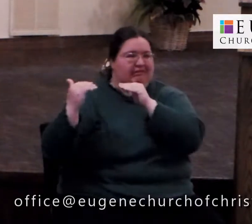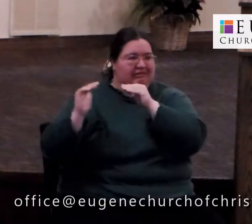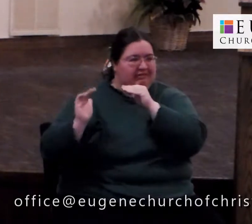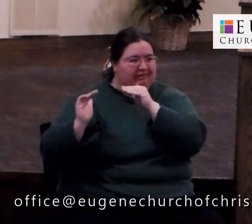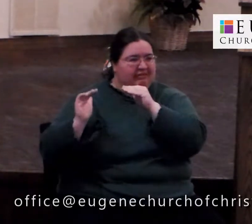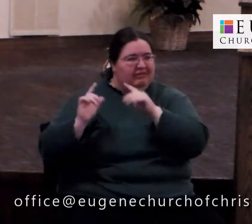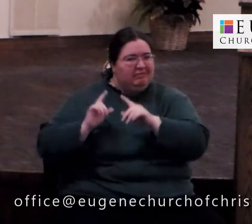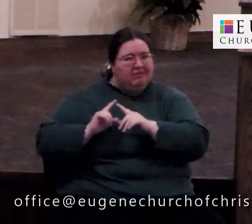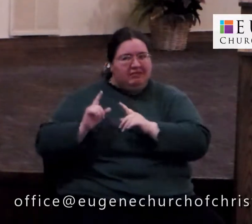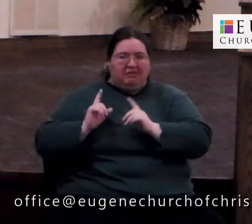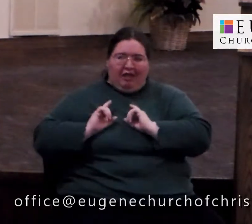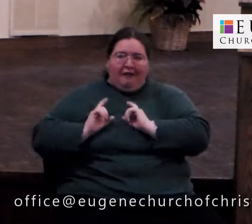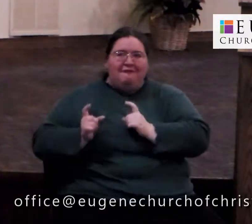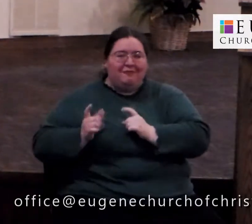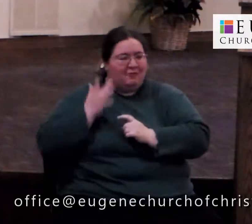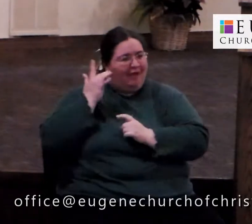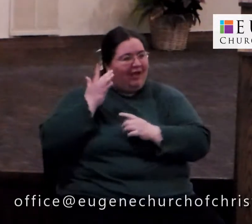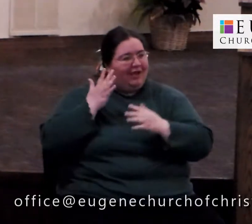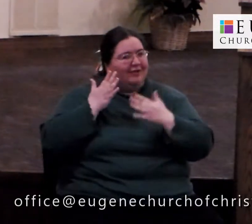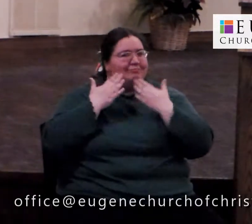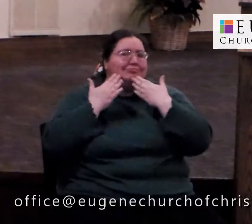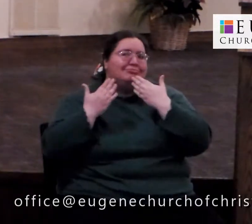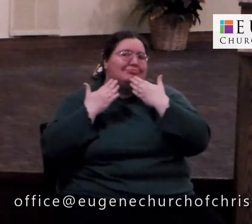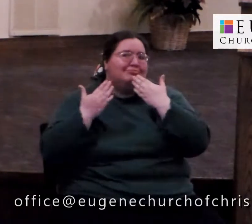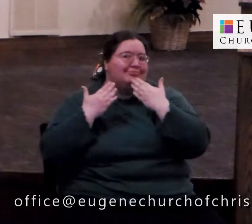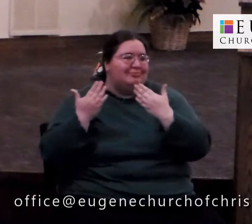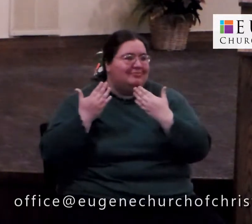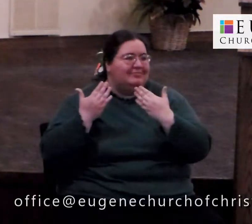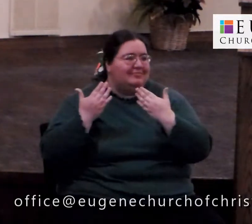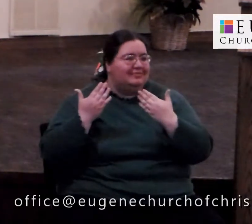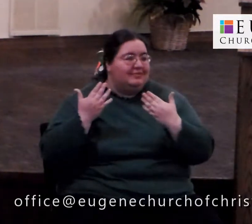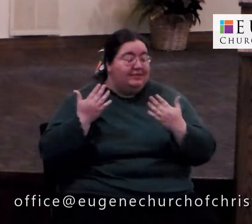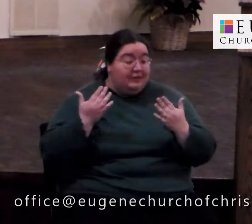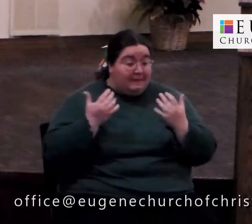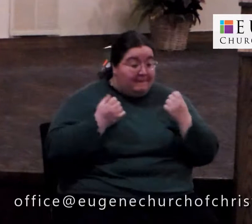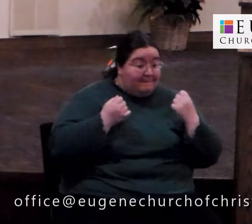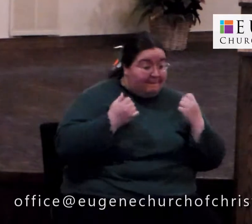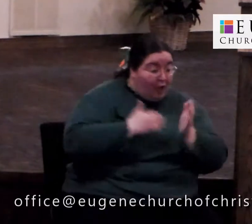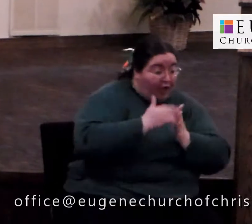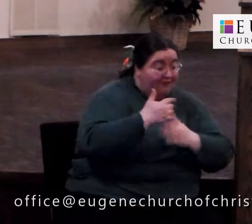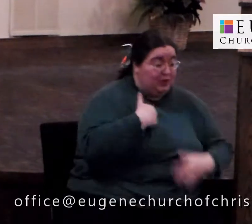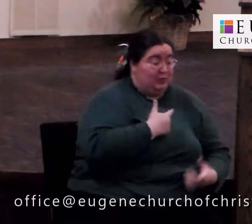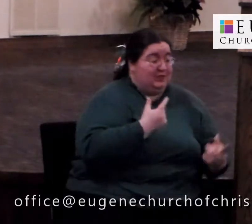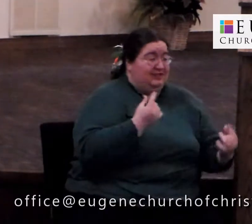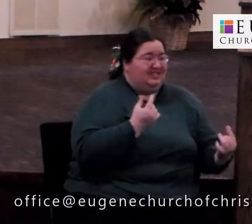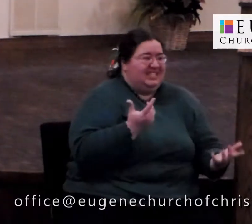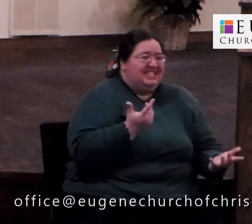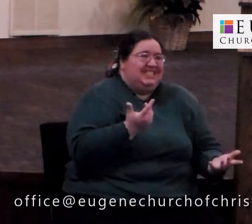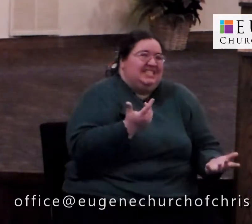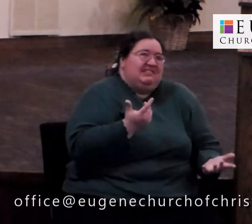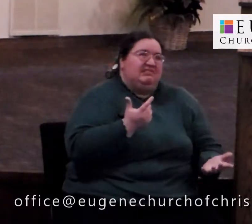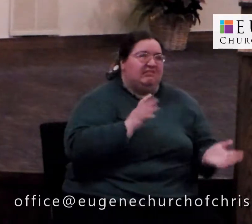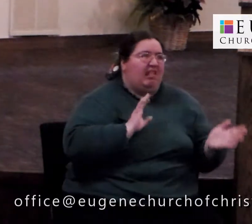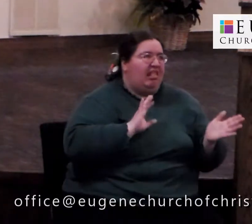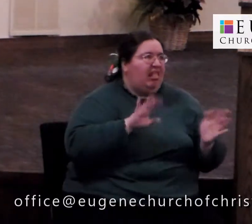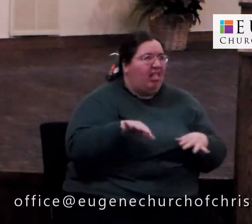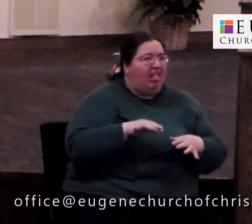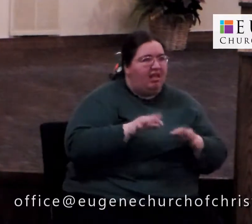something to us that we can never repay. Excuse me. And for too many of us, we